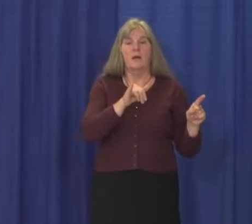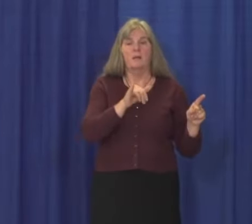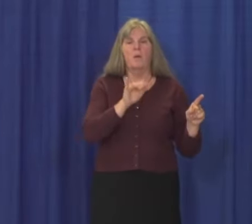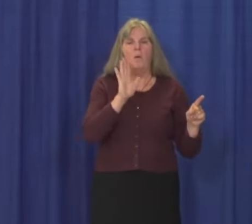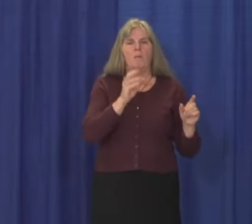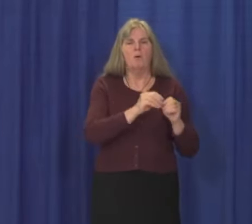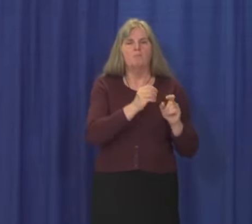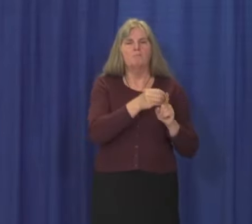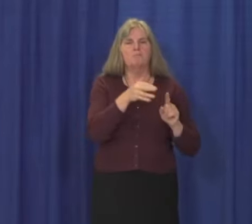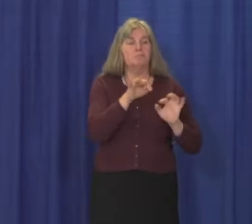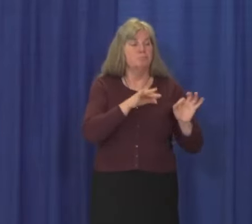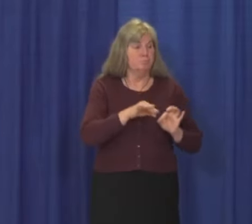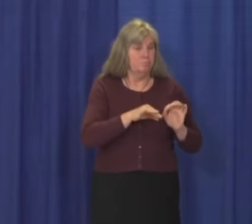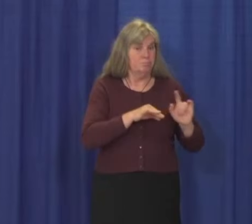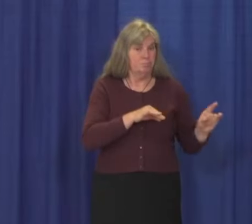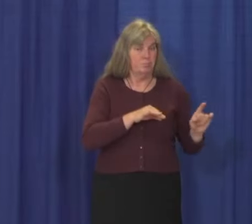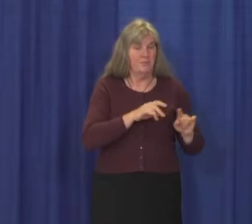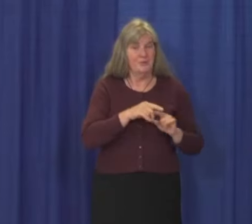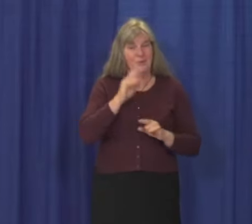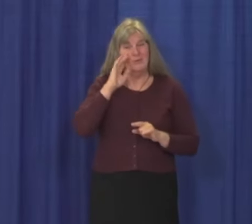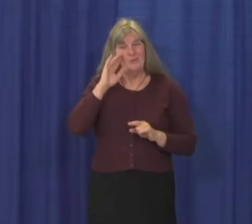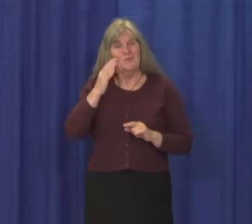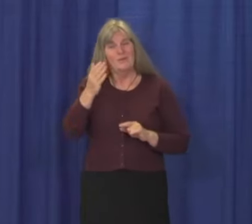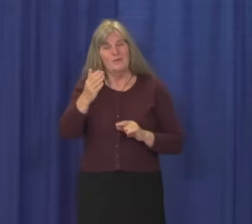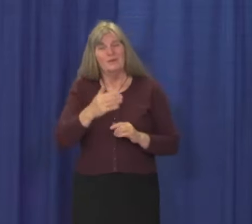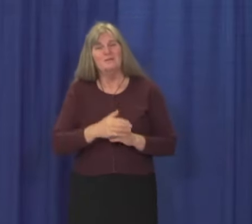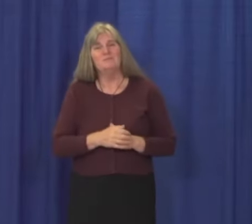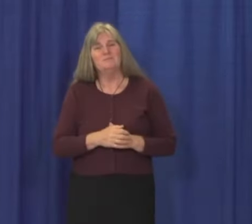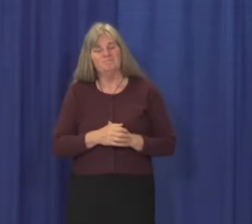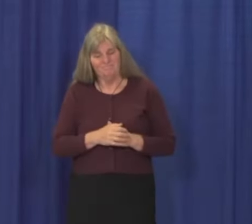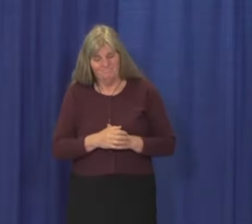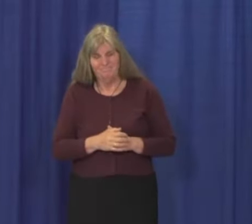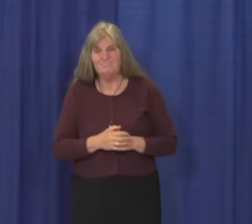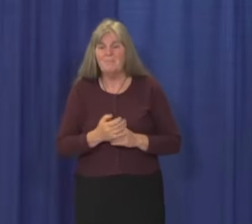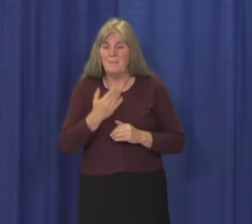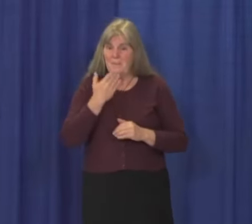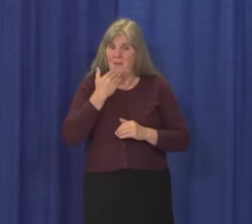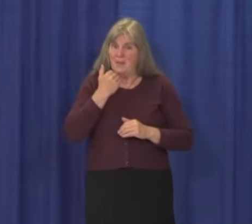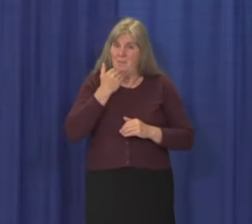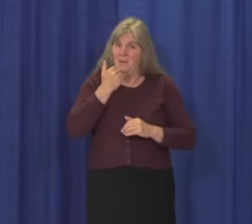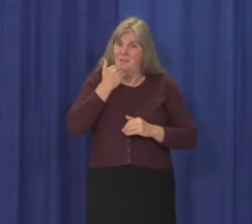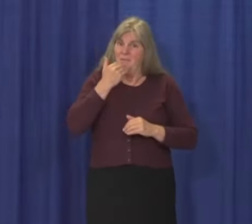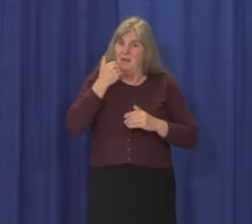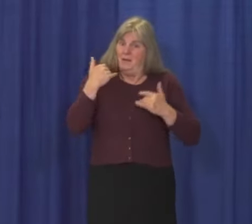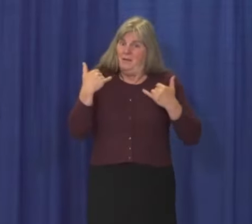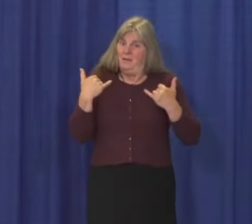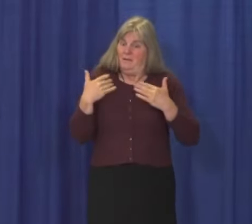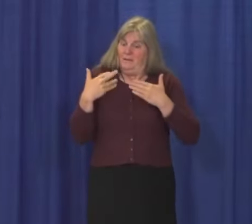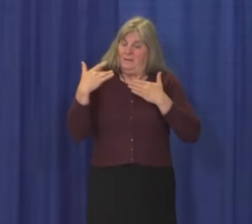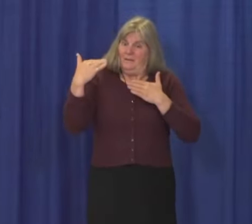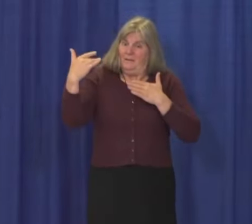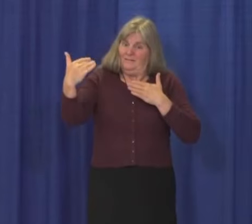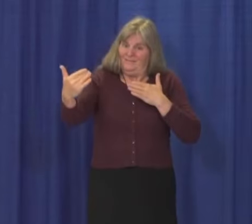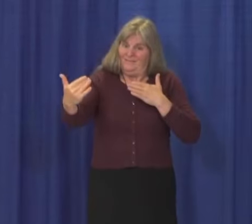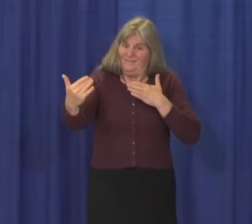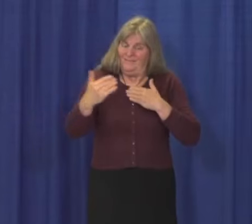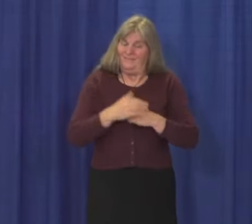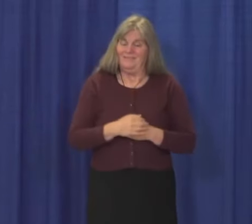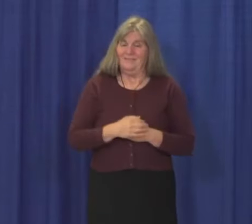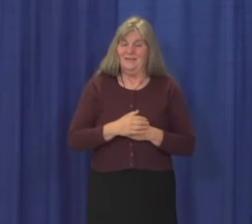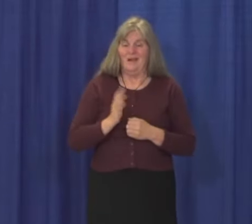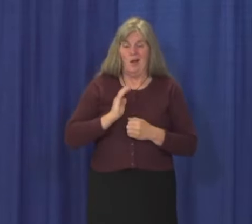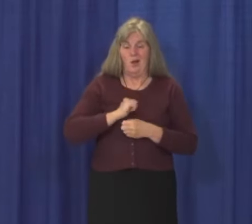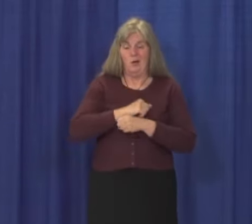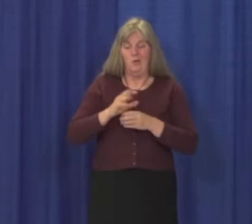moment, but as I say, we are getting to a better place. Our daily case